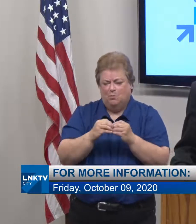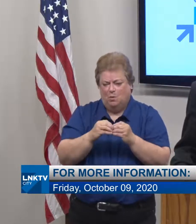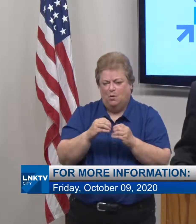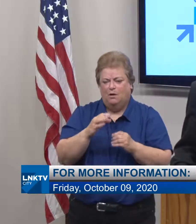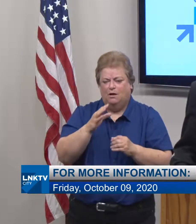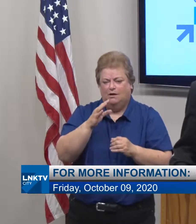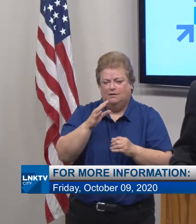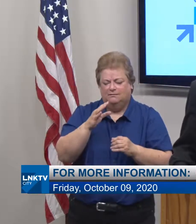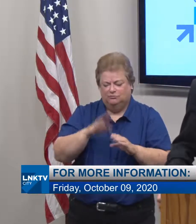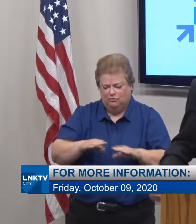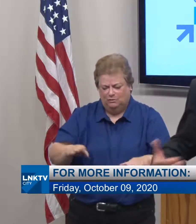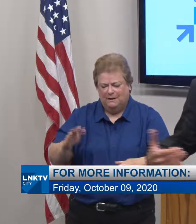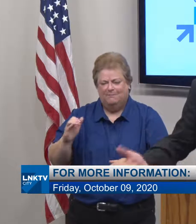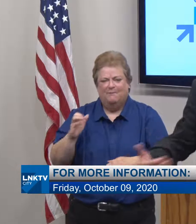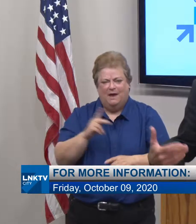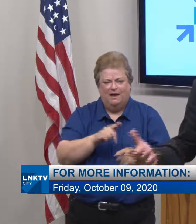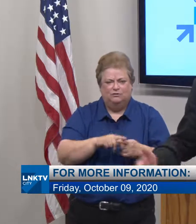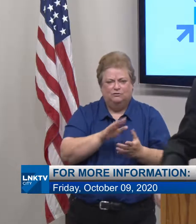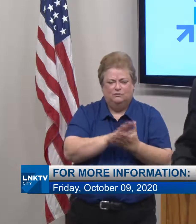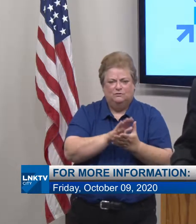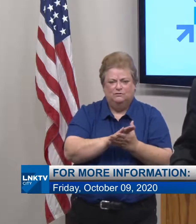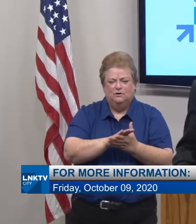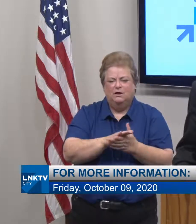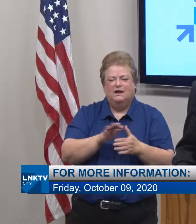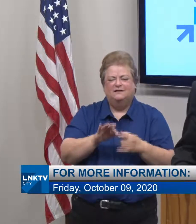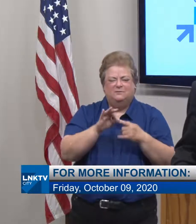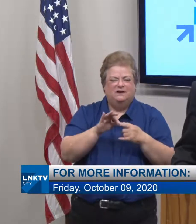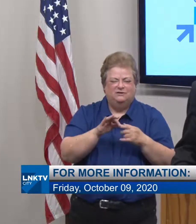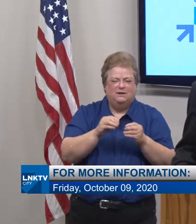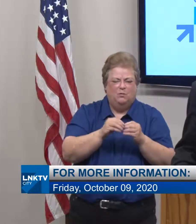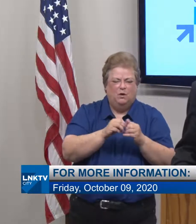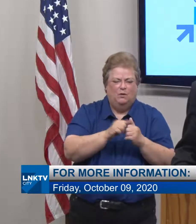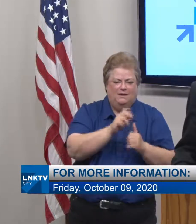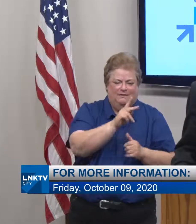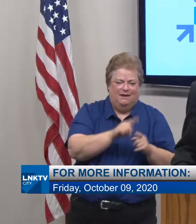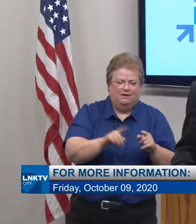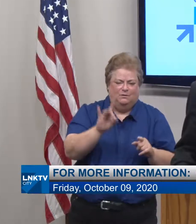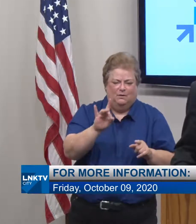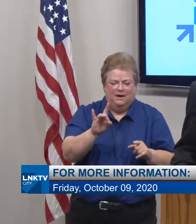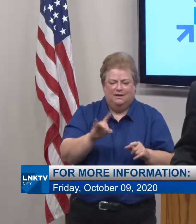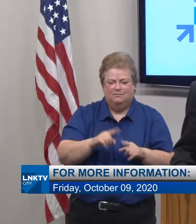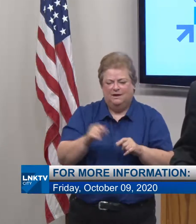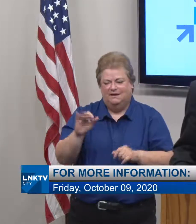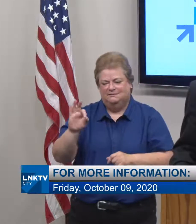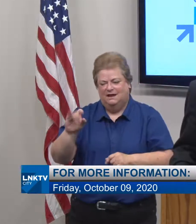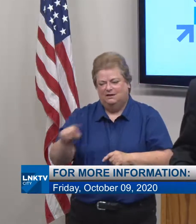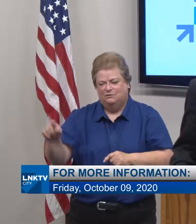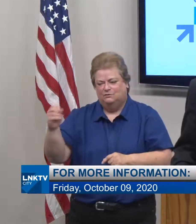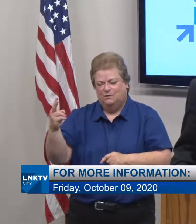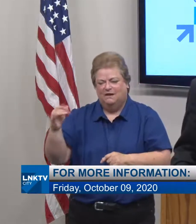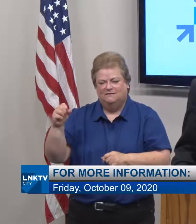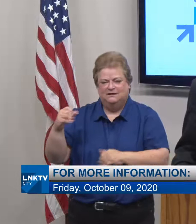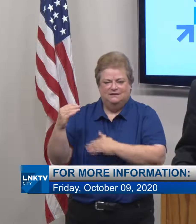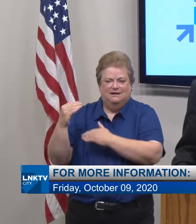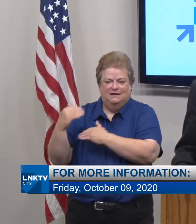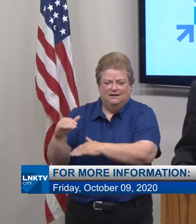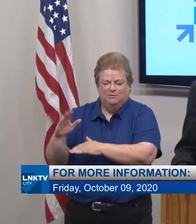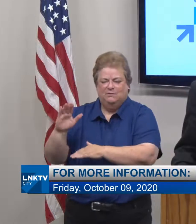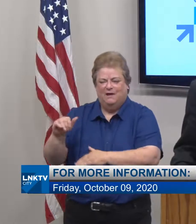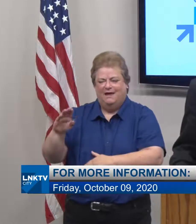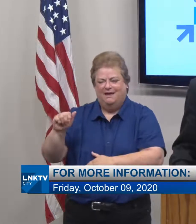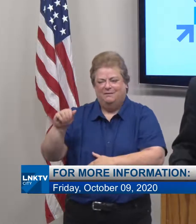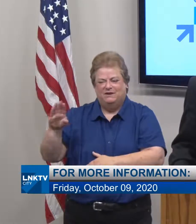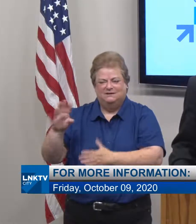into our schools, primarily at the K-8 level, of course, because 9 through 12 is limited by the AB schedule.